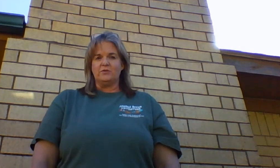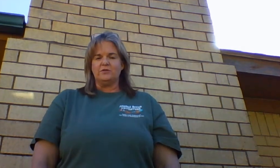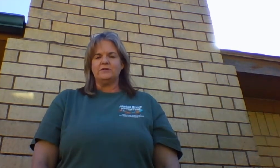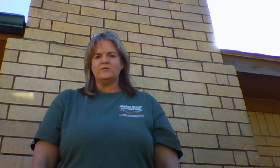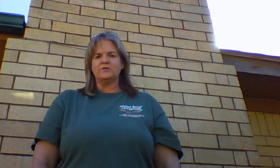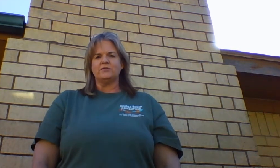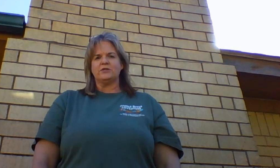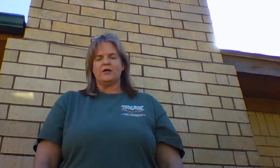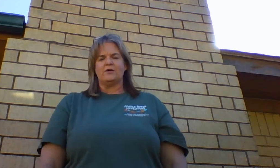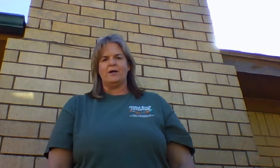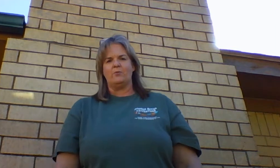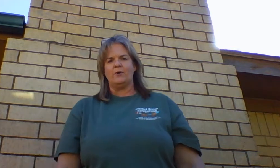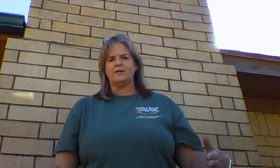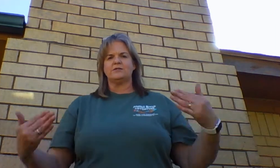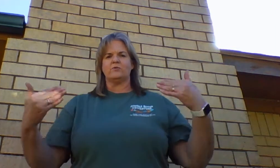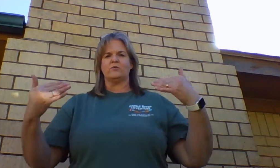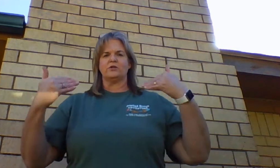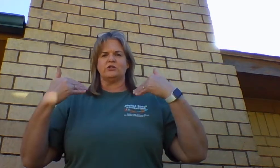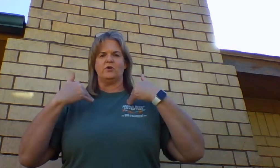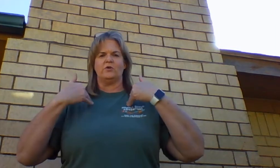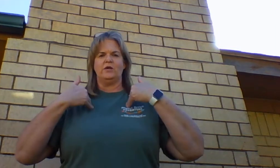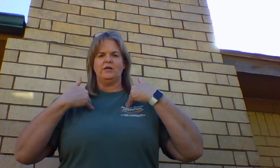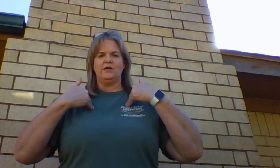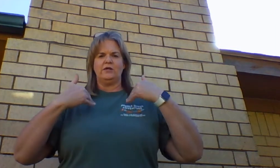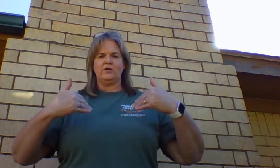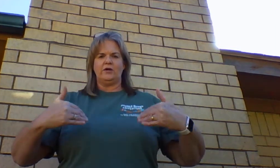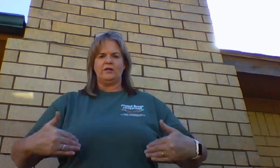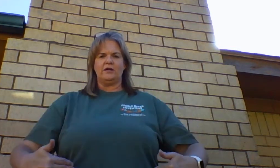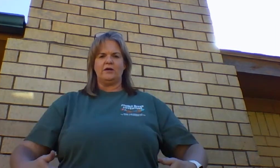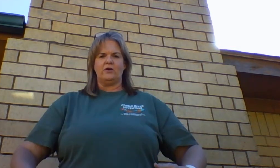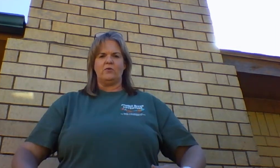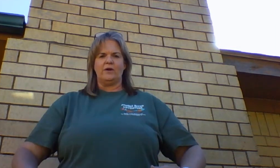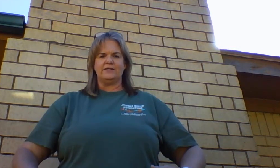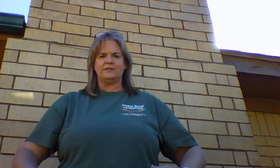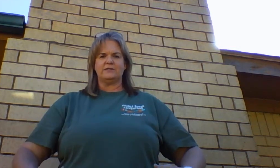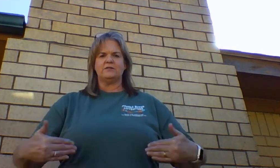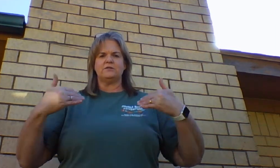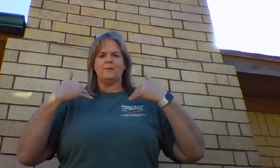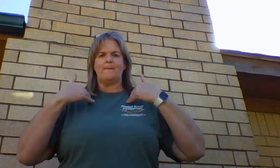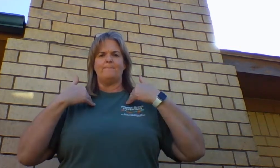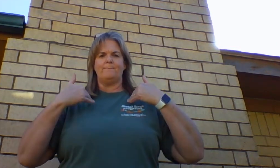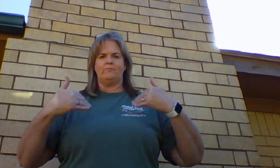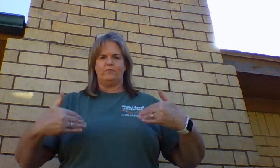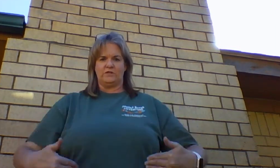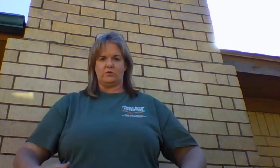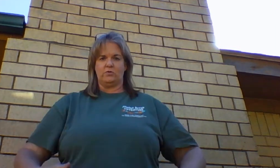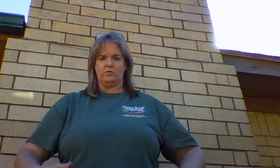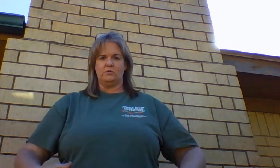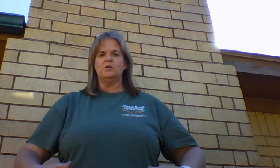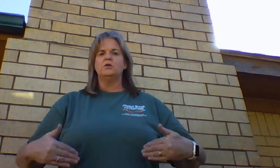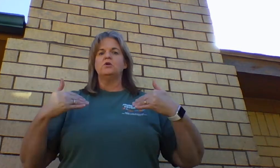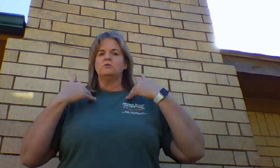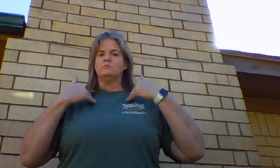and physical is talking about our body, so we're going to show here and then down our waist. Physical,